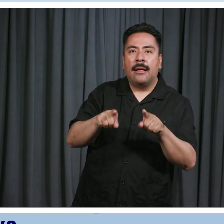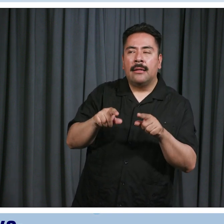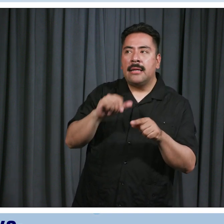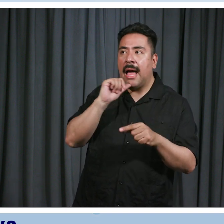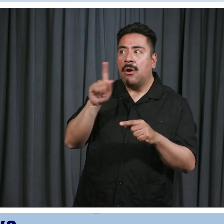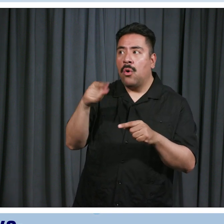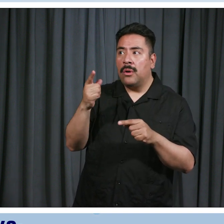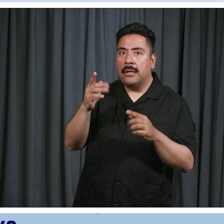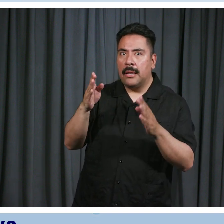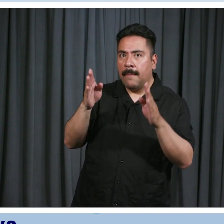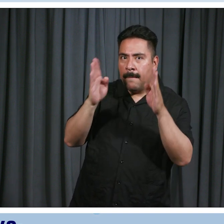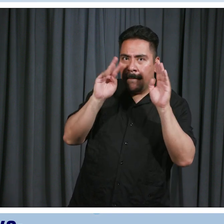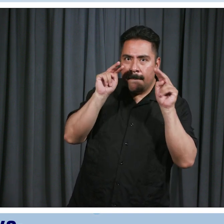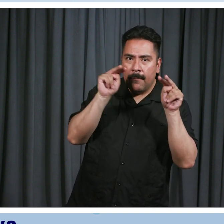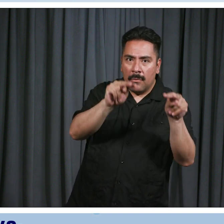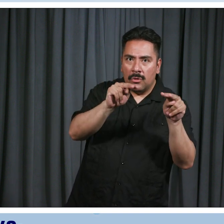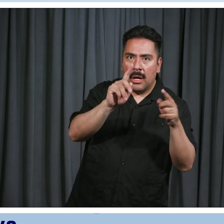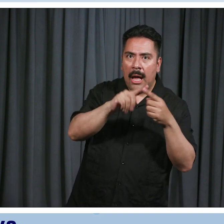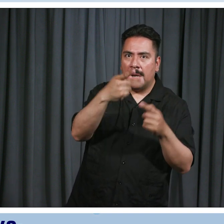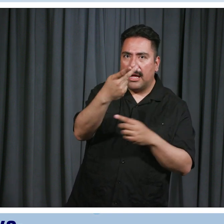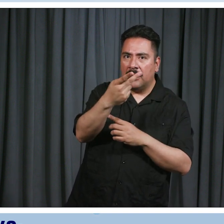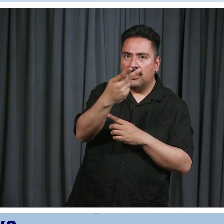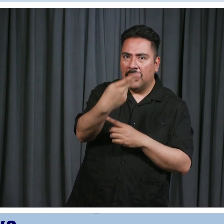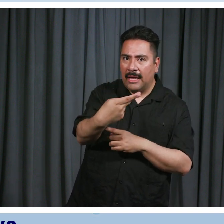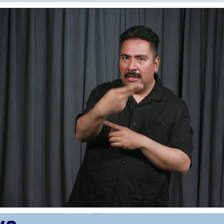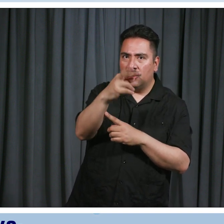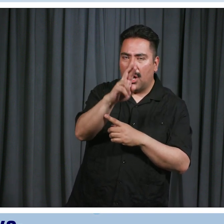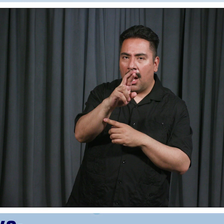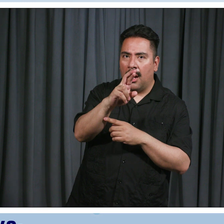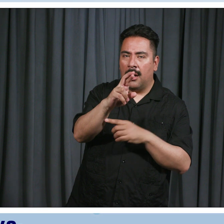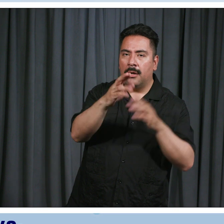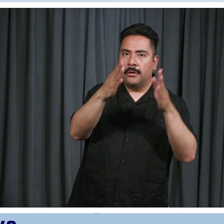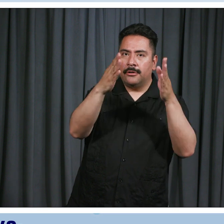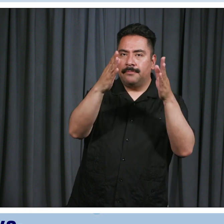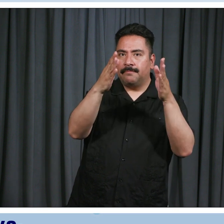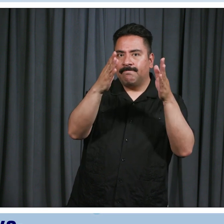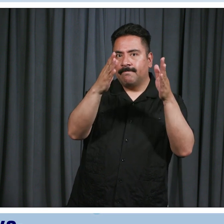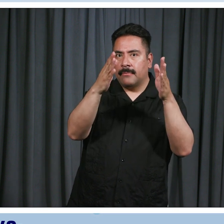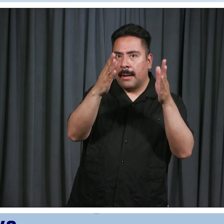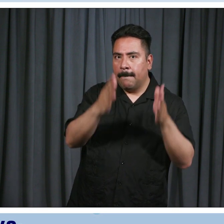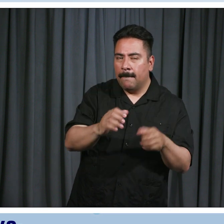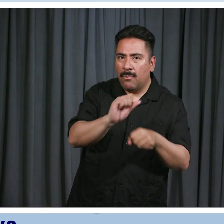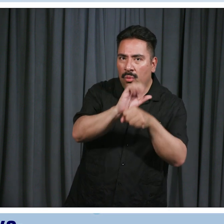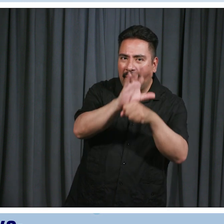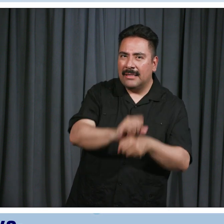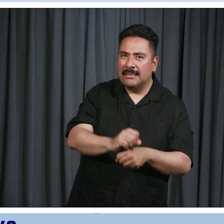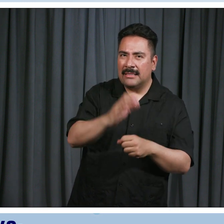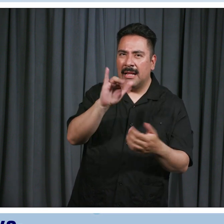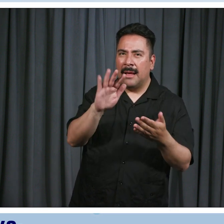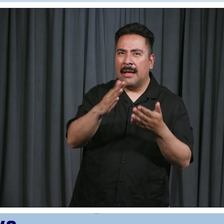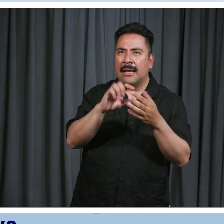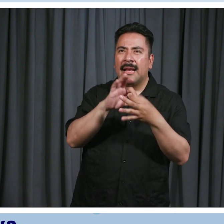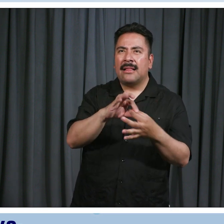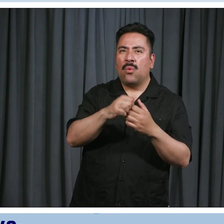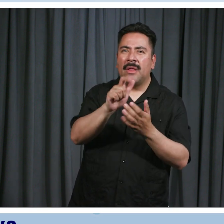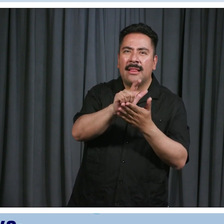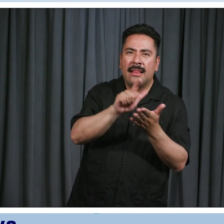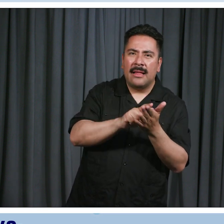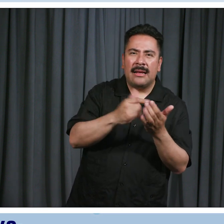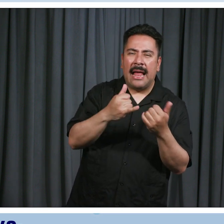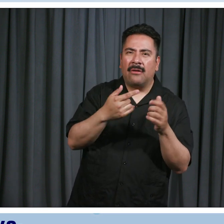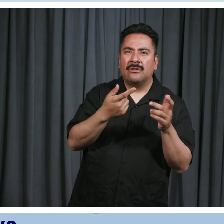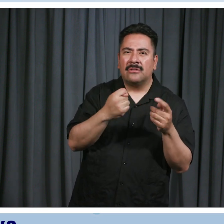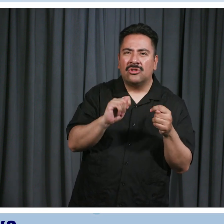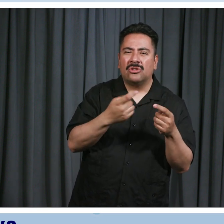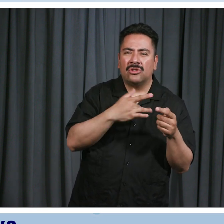HR practices, which is more like the paralegal of the organization. I know it's becoming more comprehensive and more wellness driven, but to really